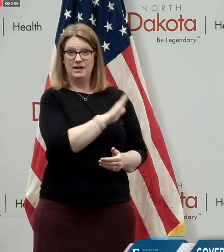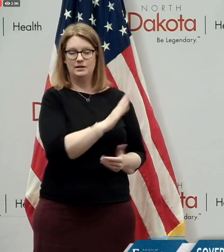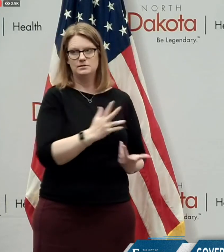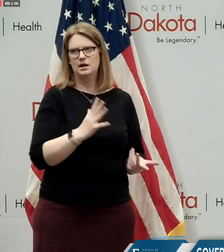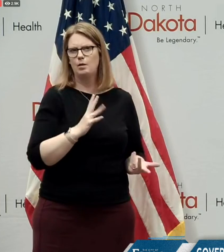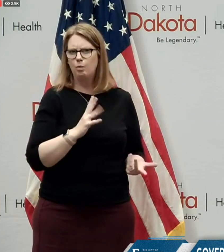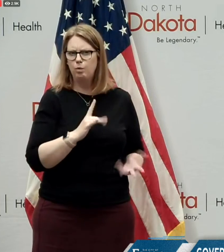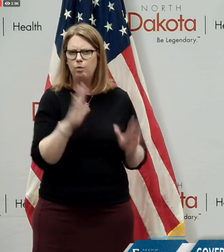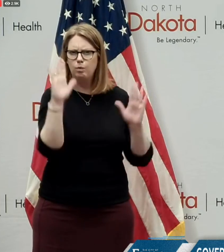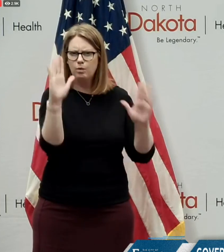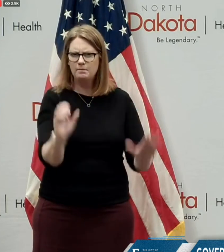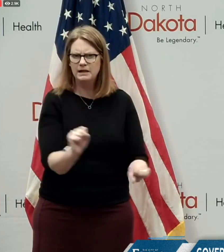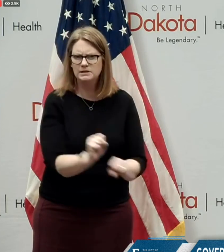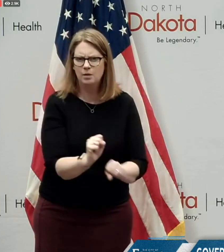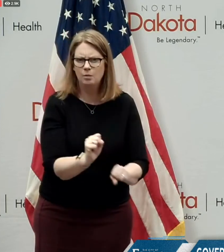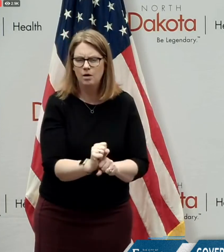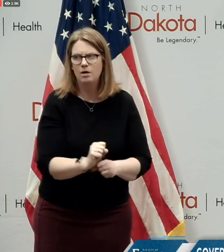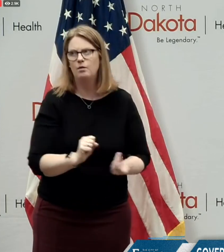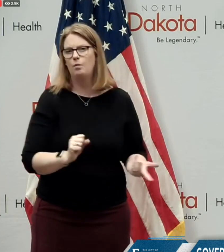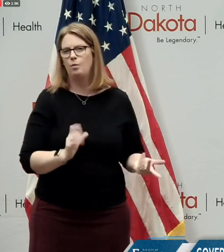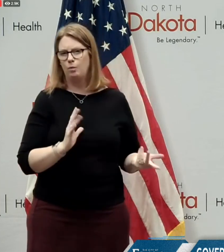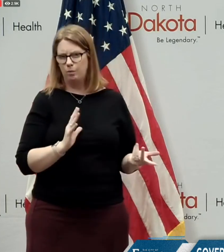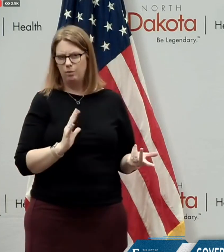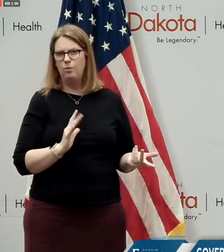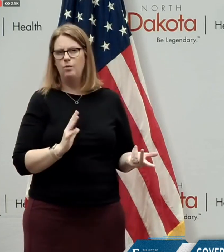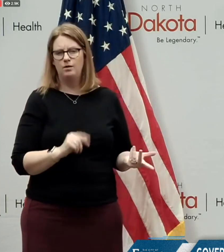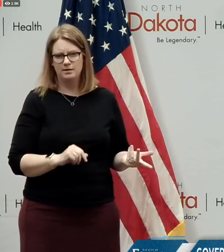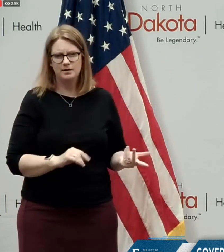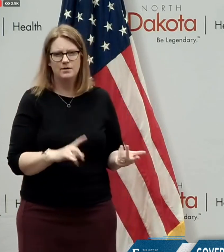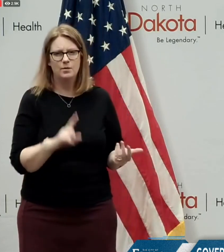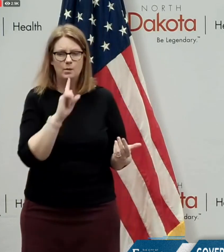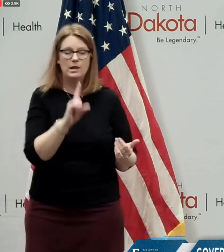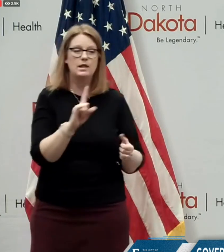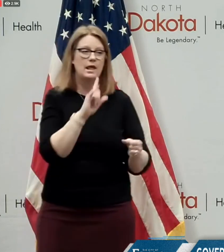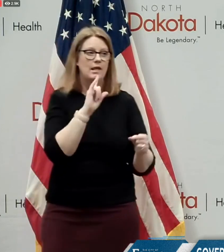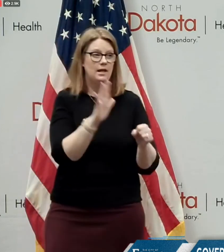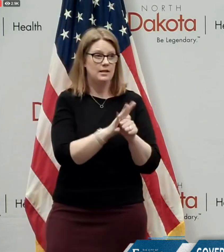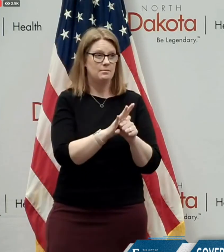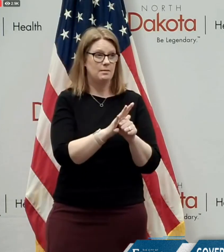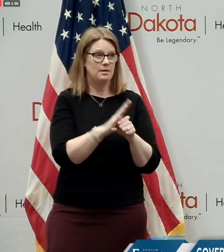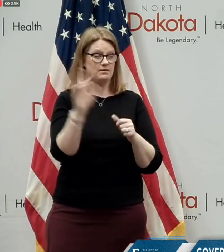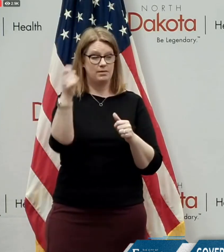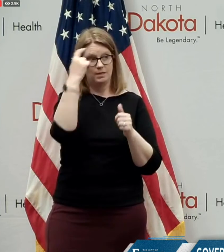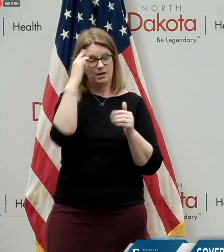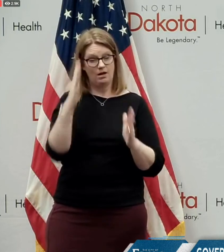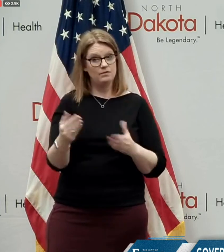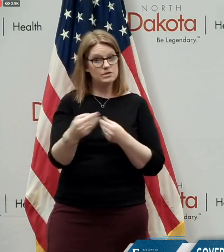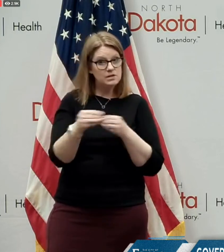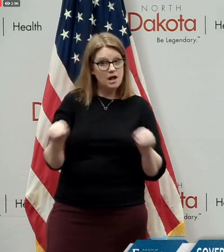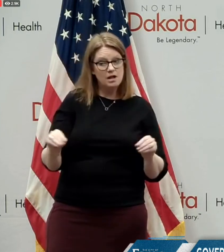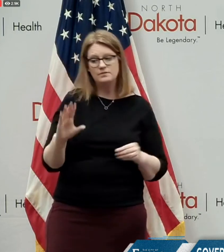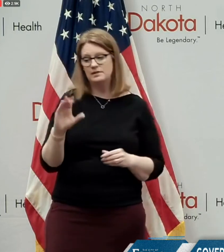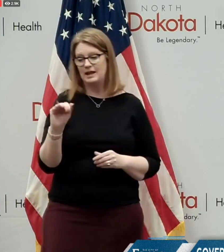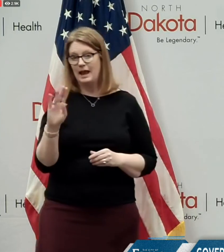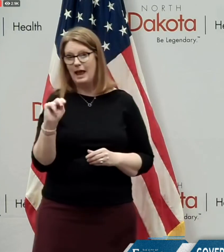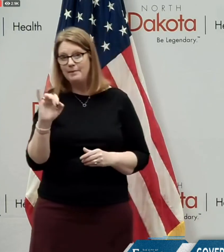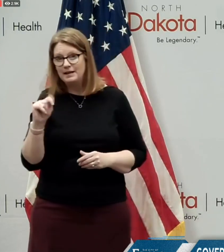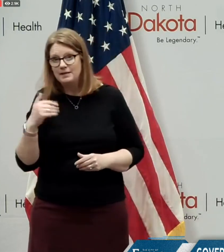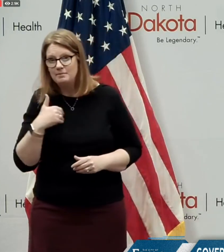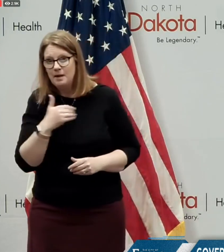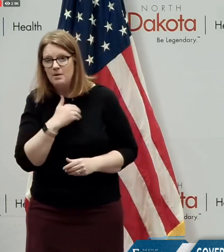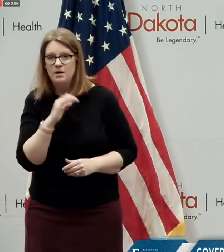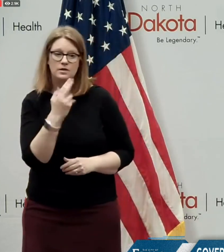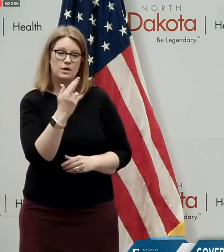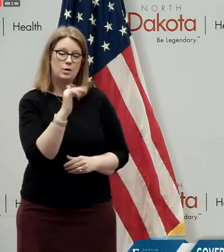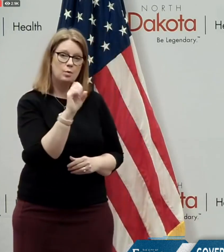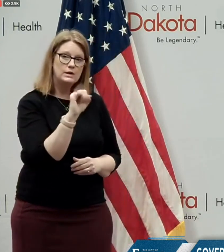work they've been doing down Standing Rock. So that commitment from the governor's office, the cabinet members, the Chris Joneses,